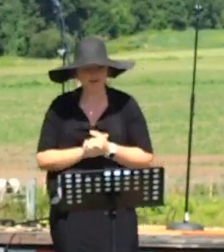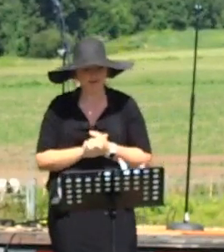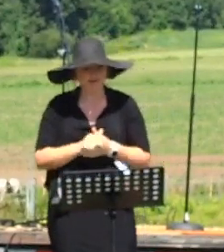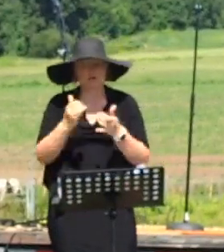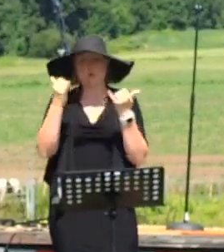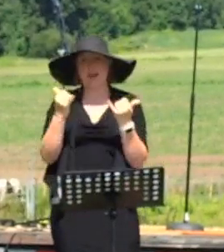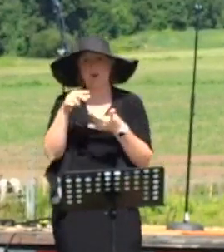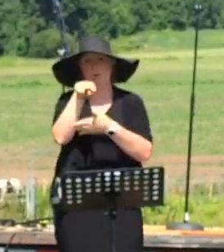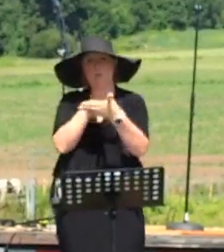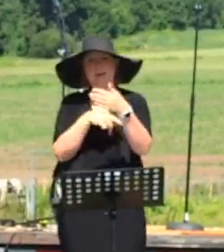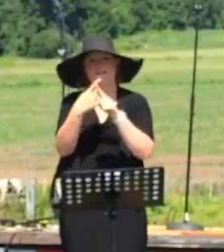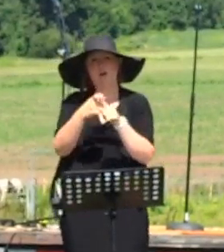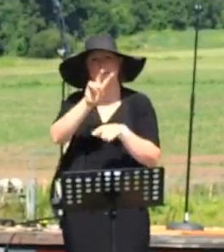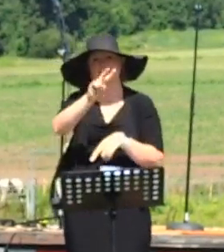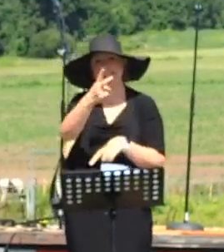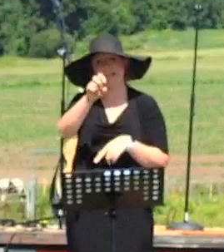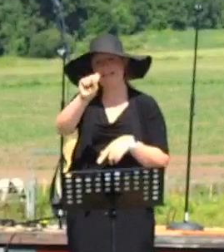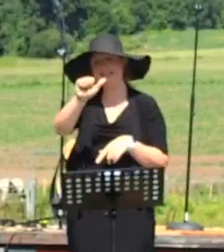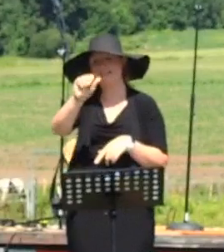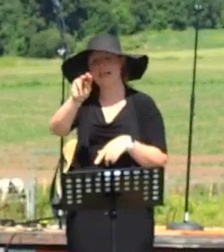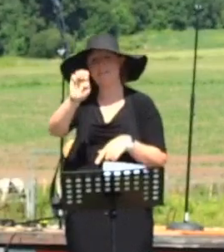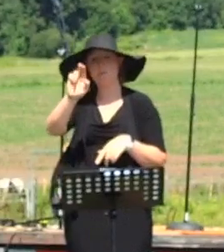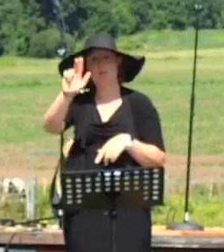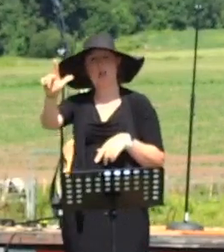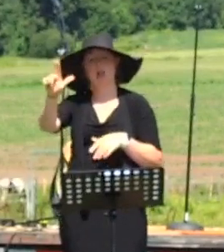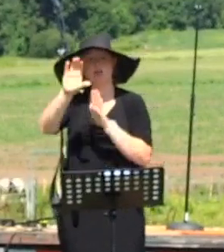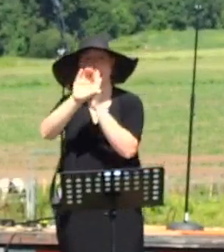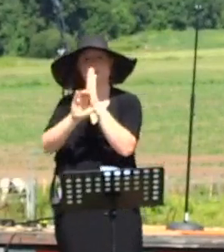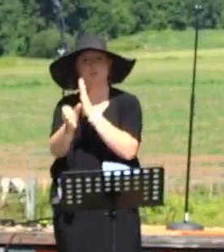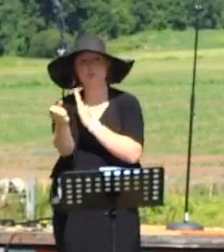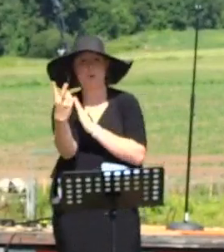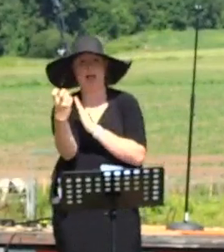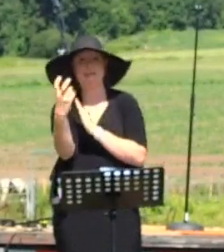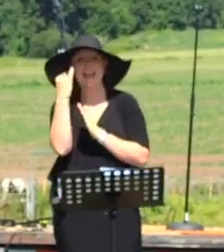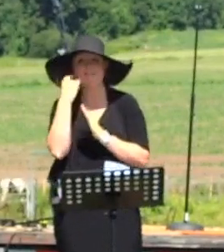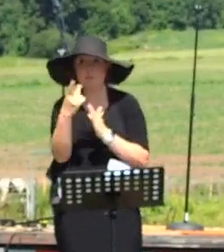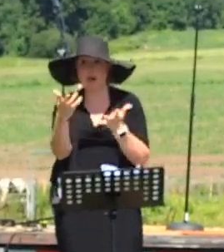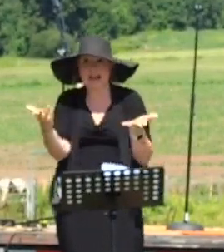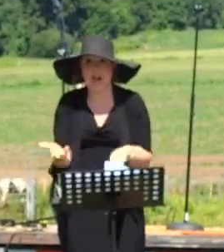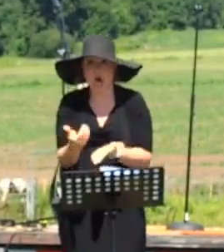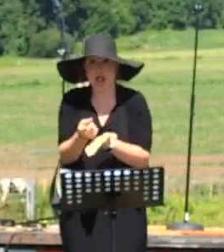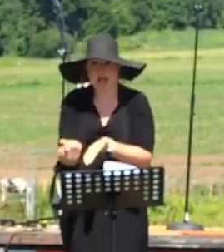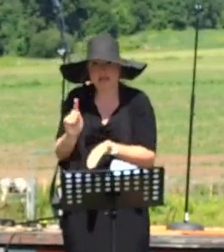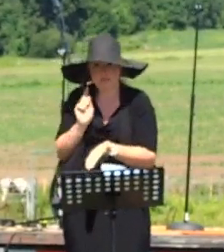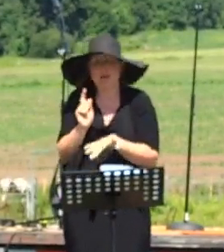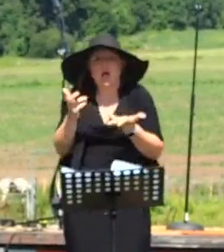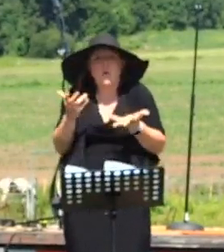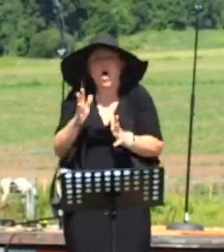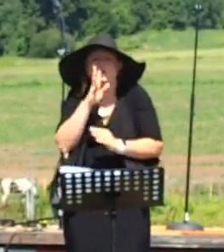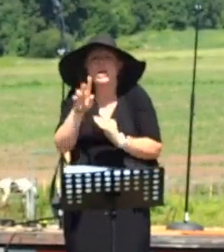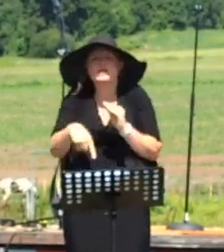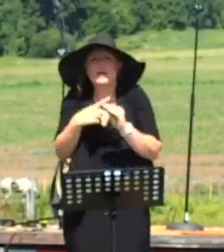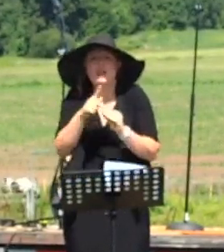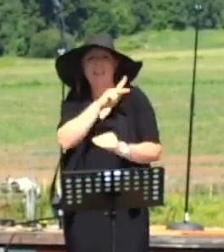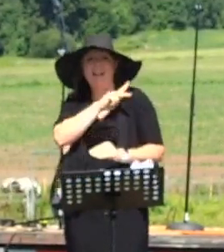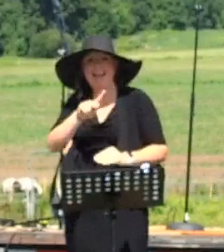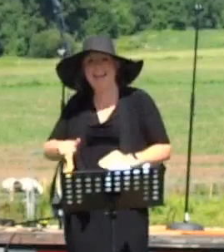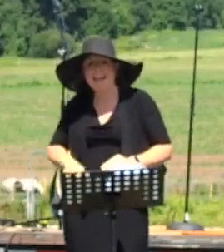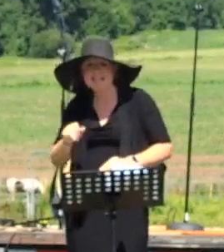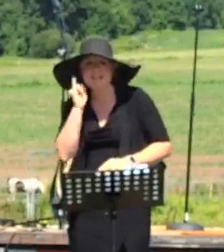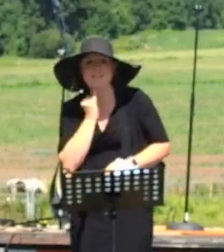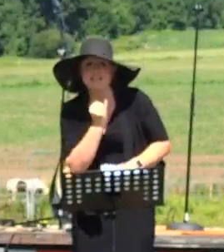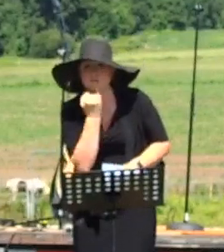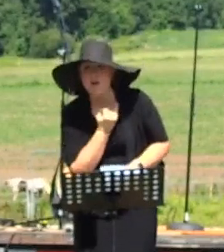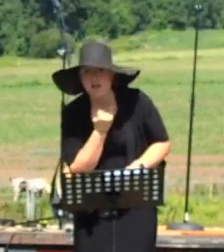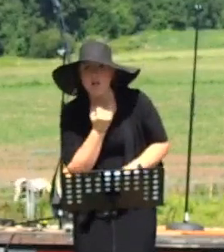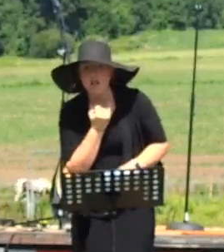2 Samuel chapter 12, and remember, if you were with us last week, we talked about the kings of Israel, and I said